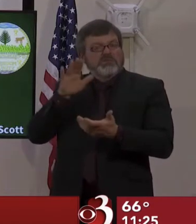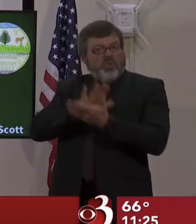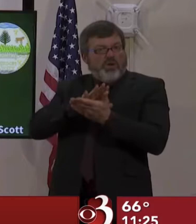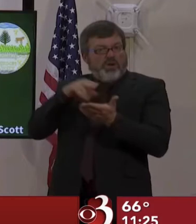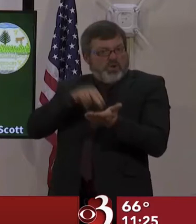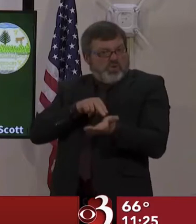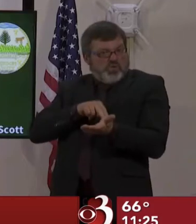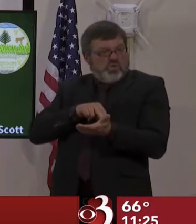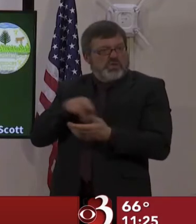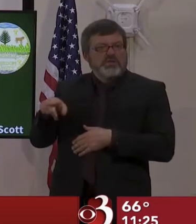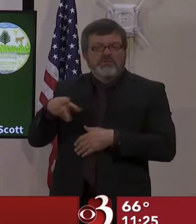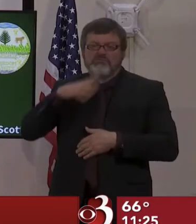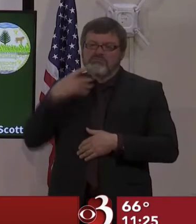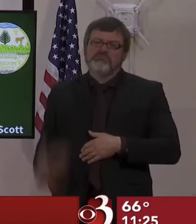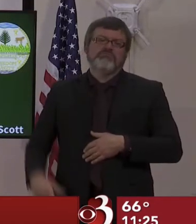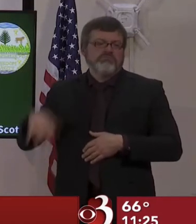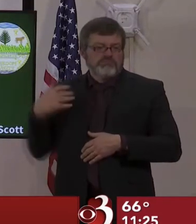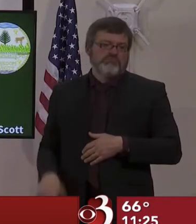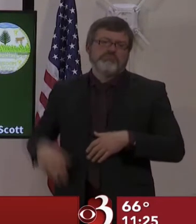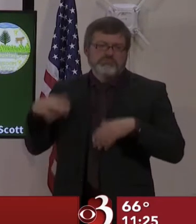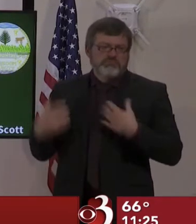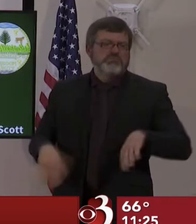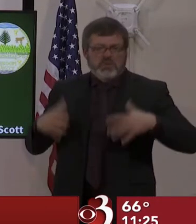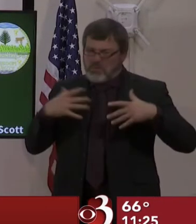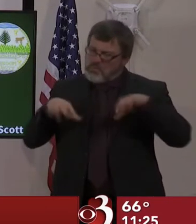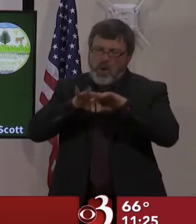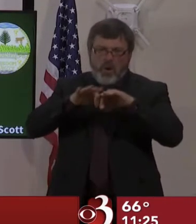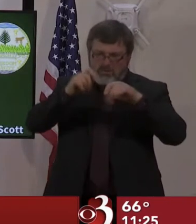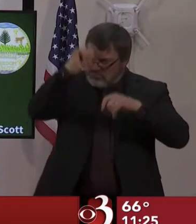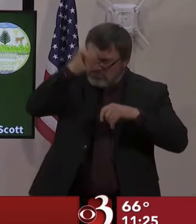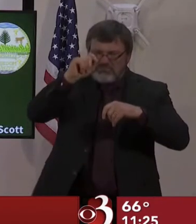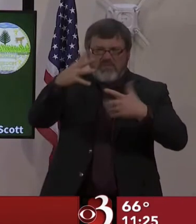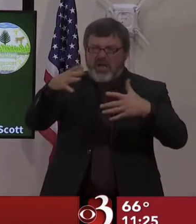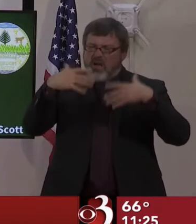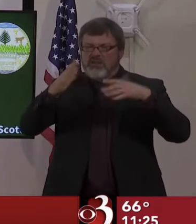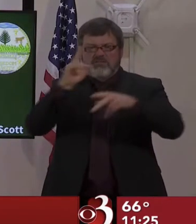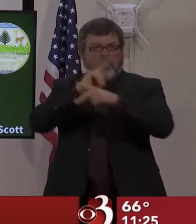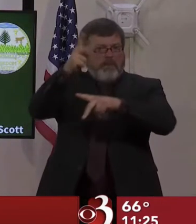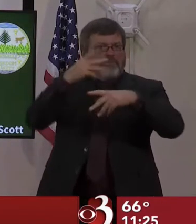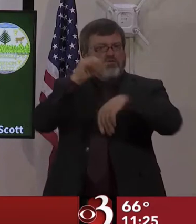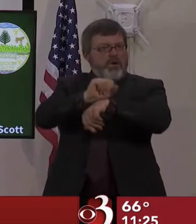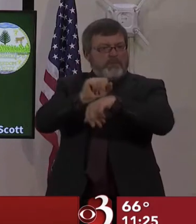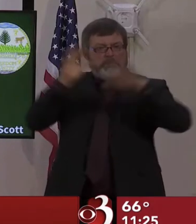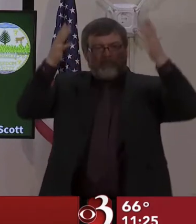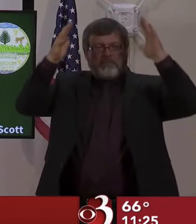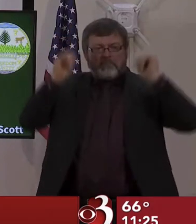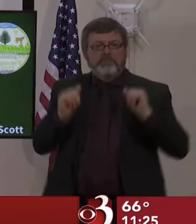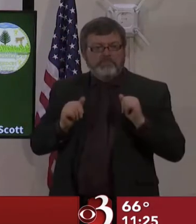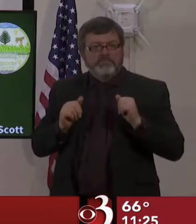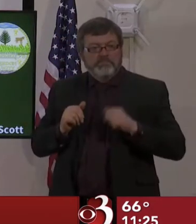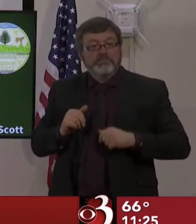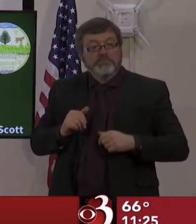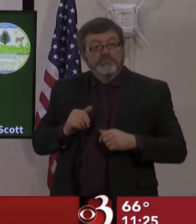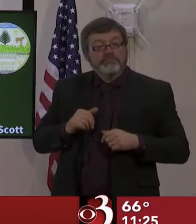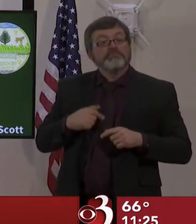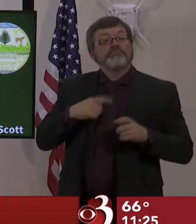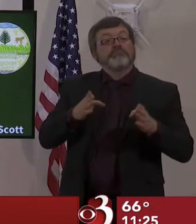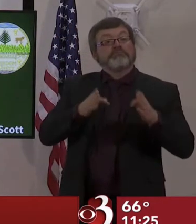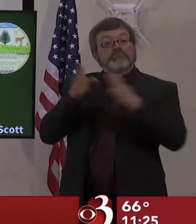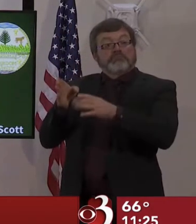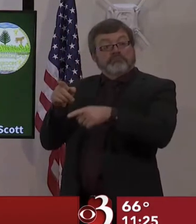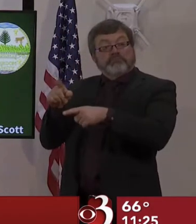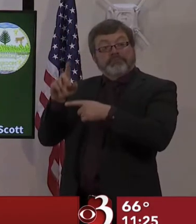this pandemic. Louisa Driscoll, who has been a school nurse at St. Johnsbury School for over 20 years, was recently named Vermont School